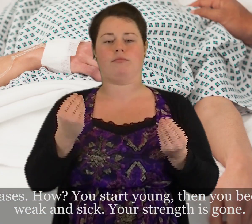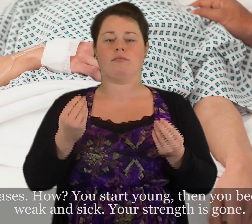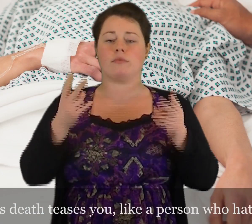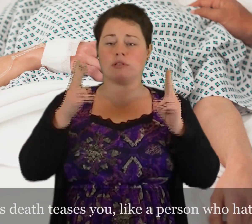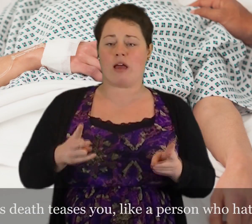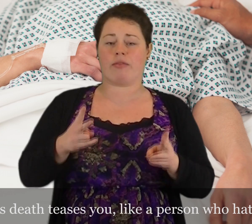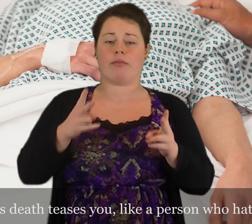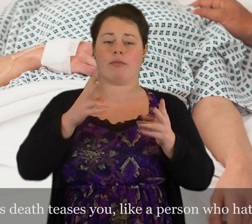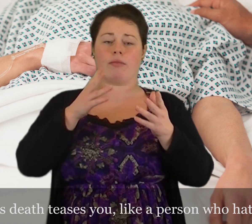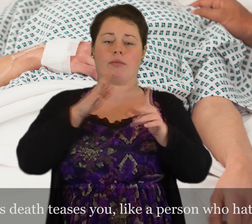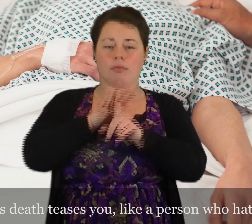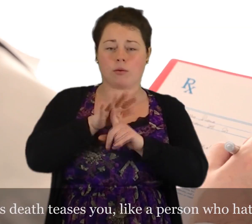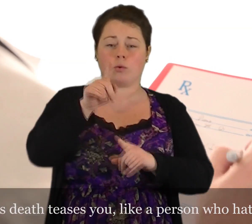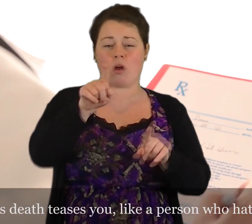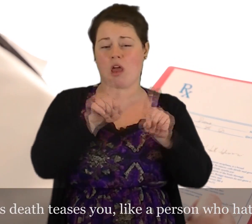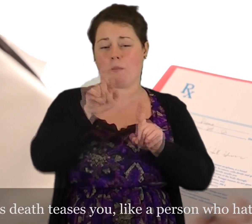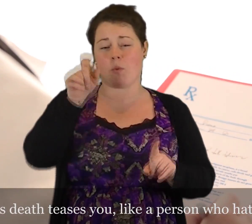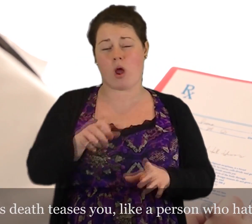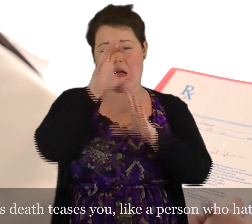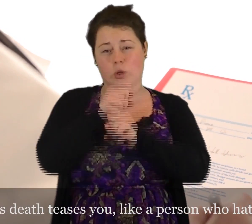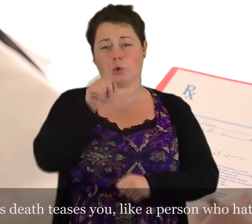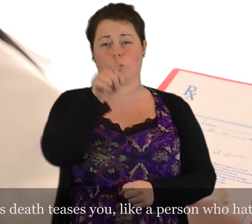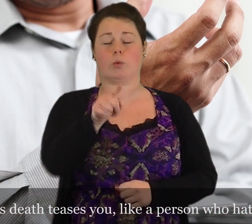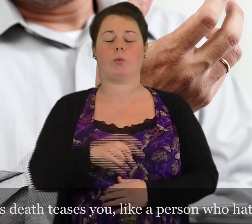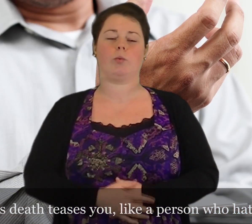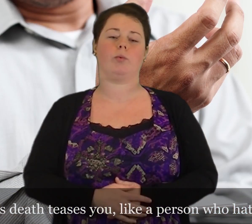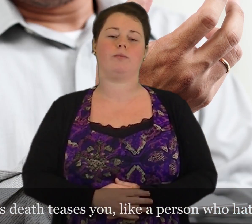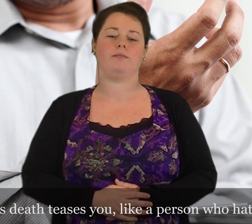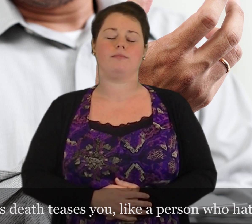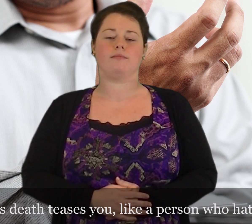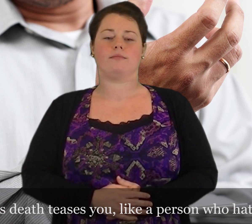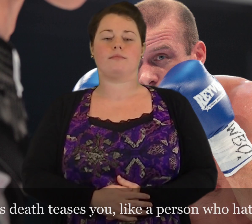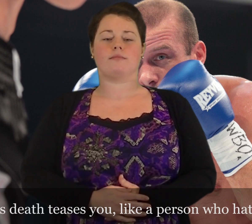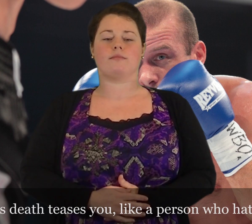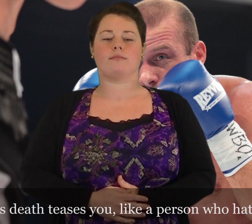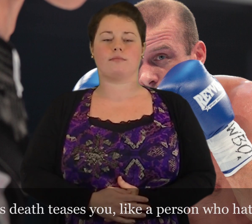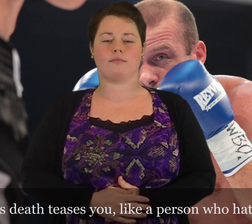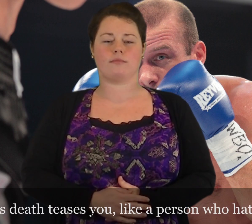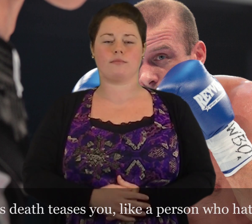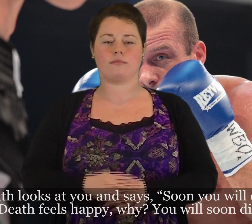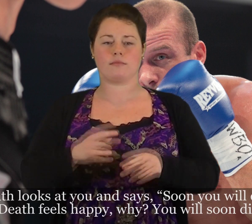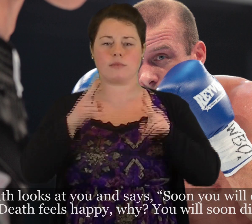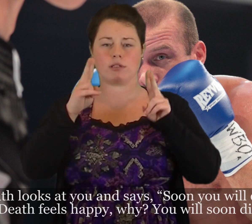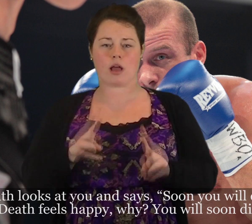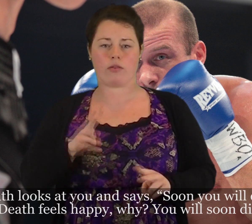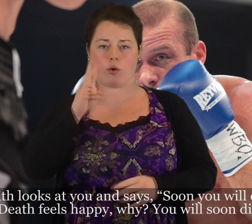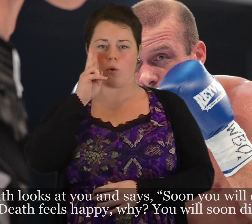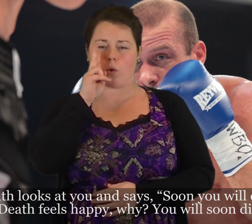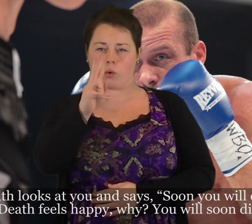When from time to time, as you get older and you get sick, first of one thing, then at another, it just looks you in the face. And